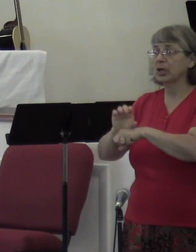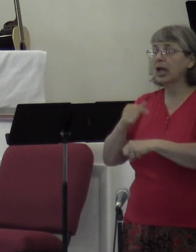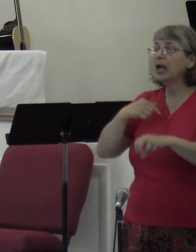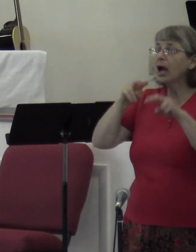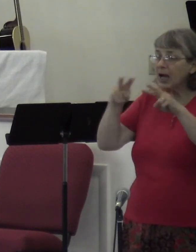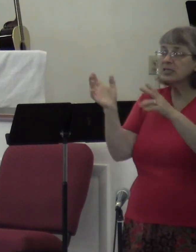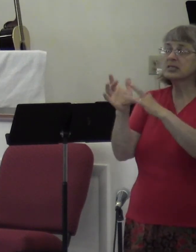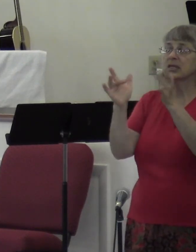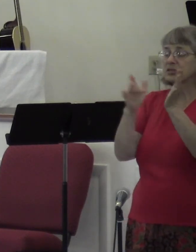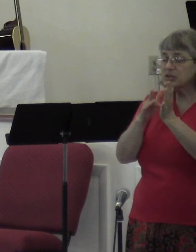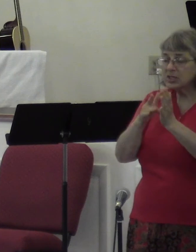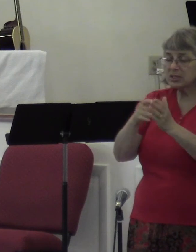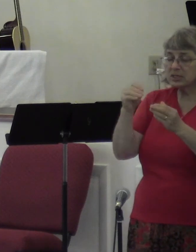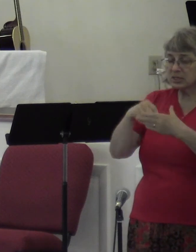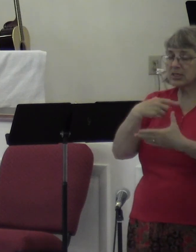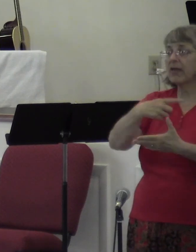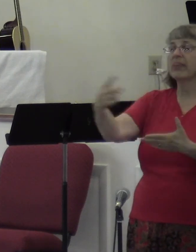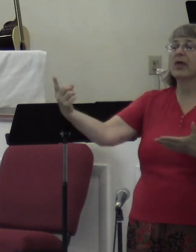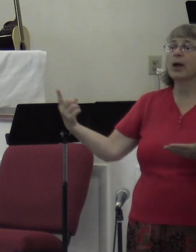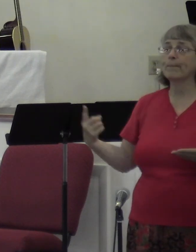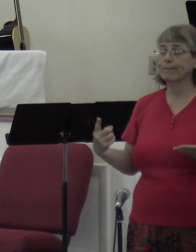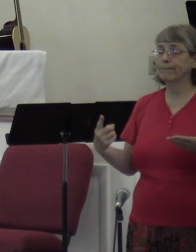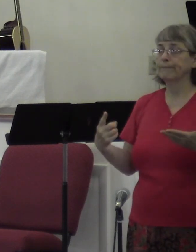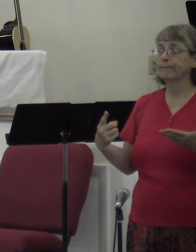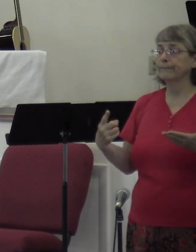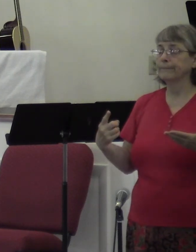I see Jesus in them.